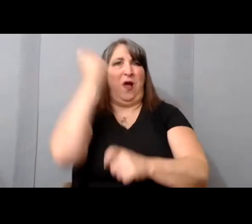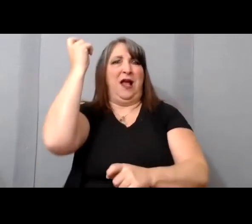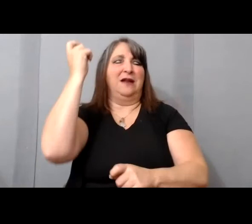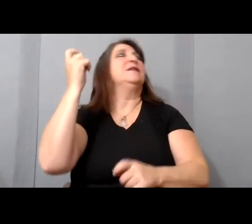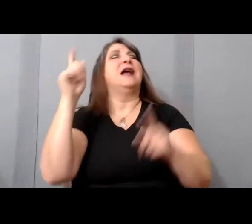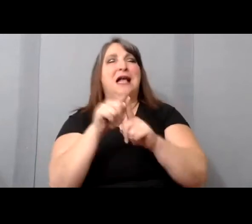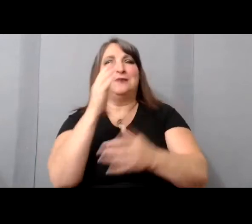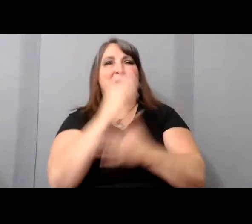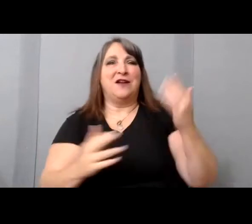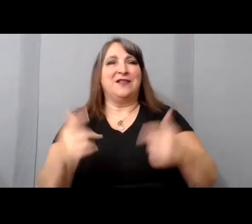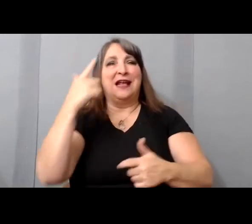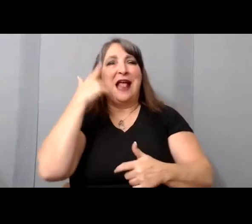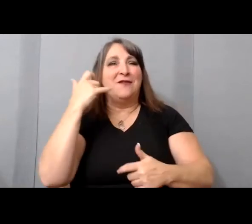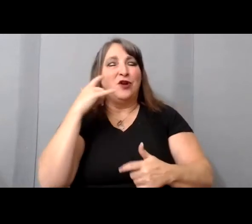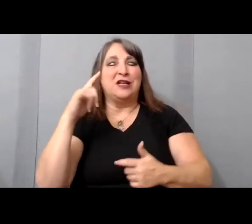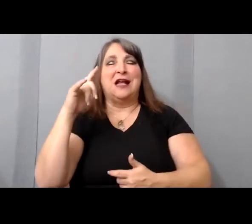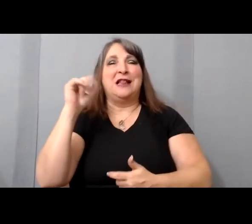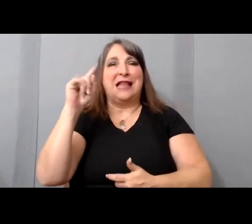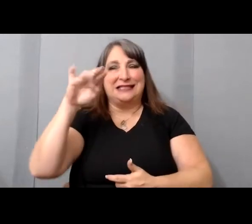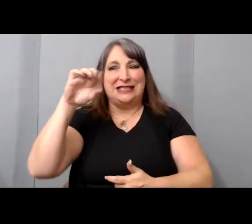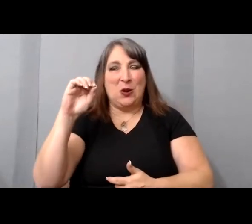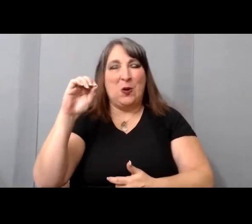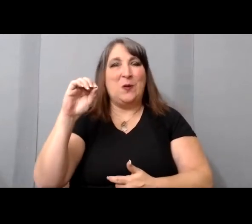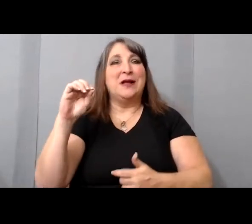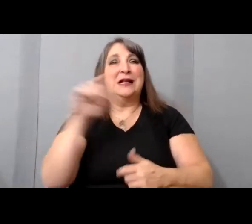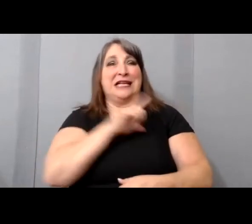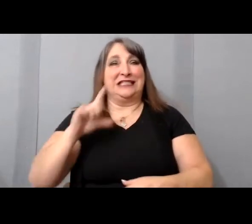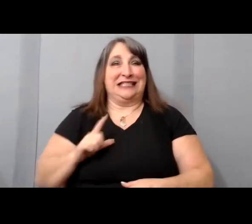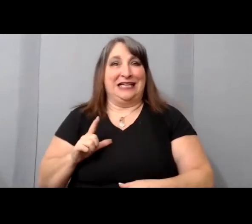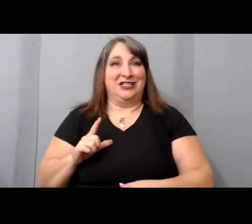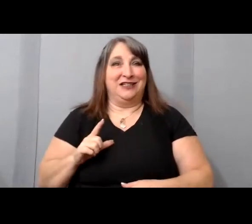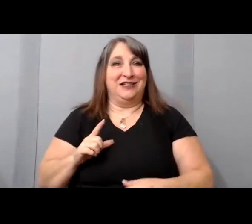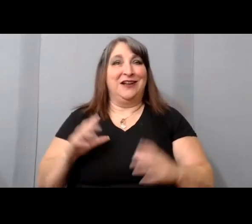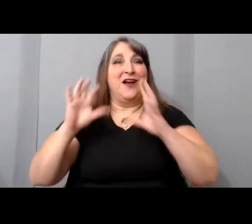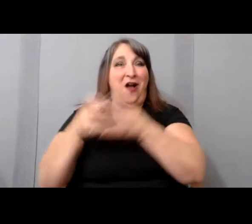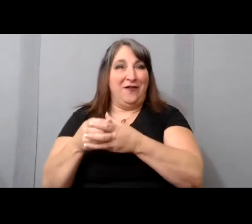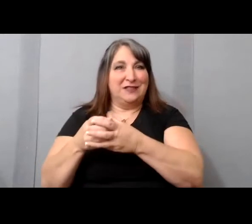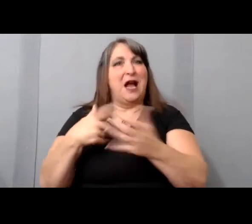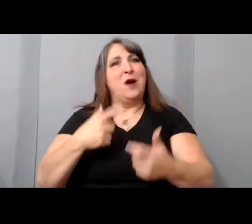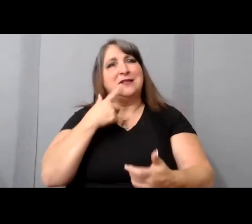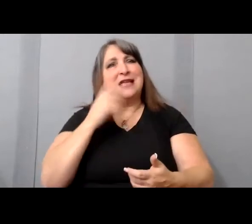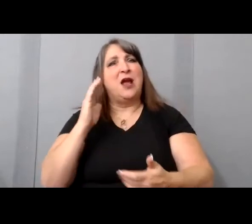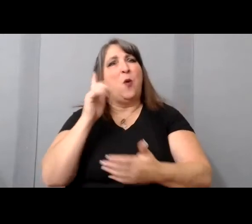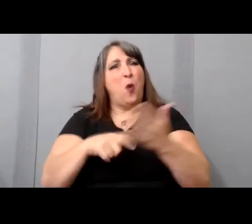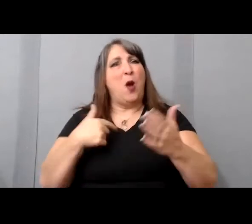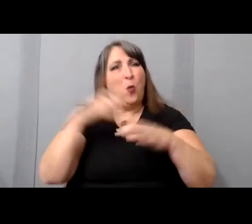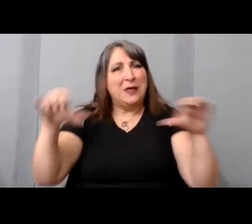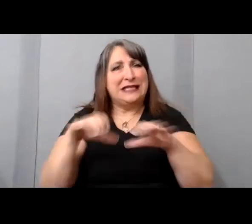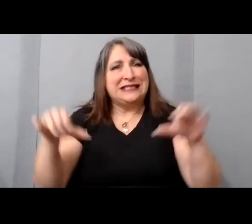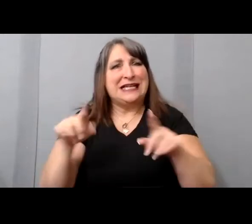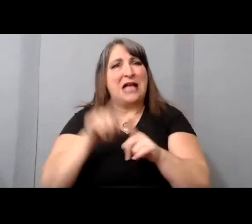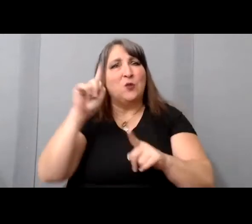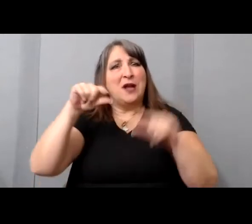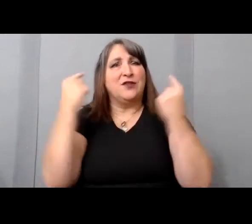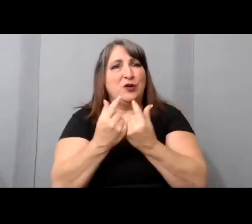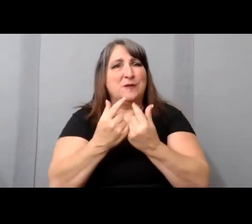Legislative Caucus, I want to talk about the contributions Latinos made as one of the groups and Latino voters made to